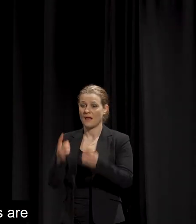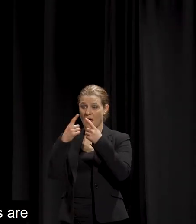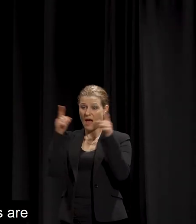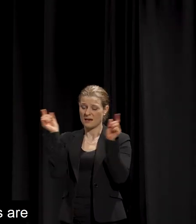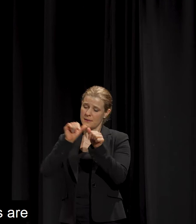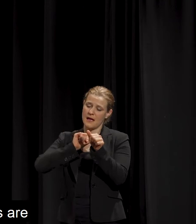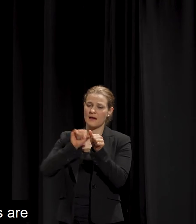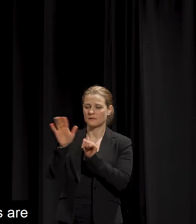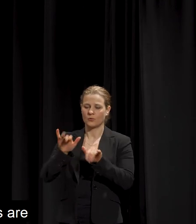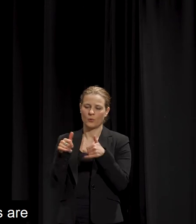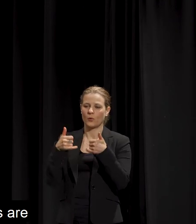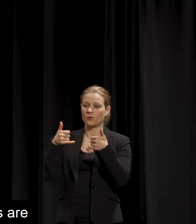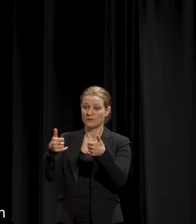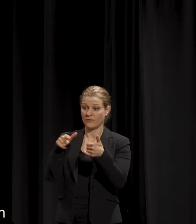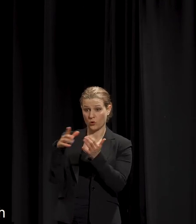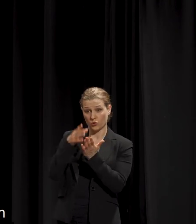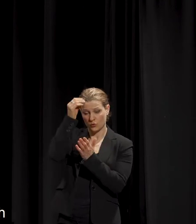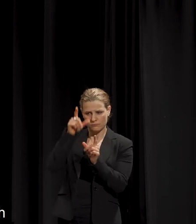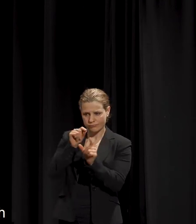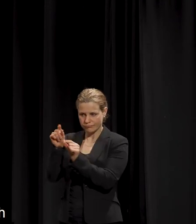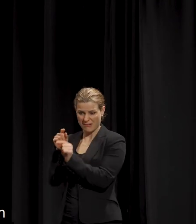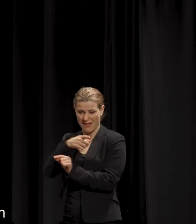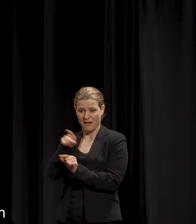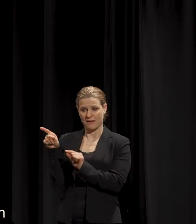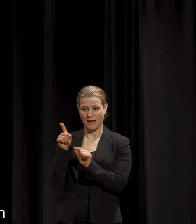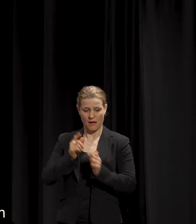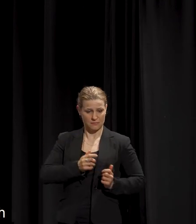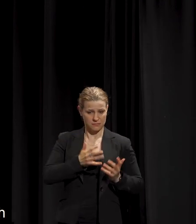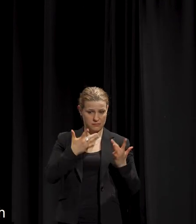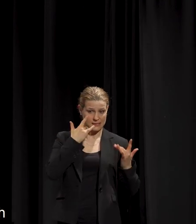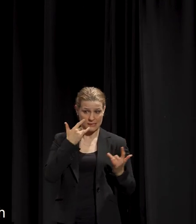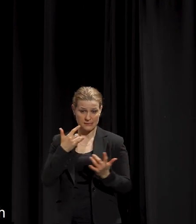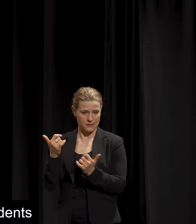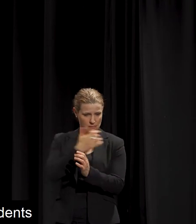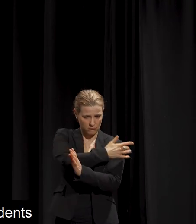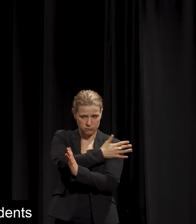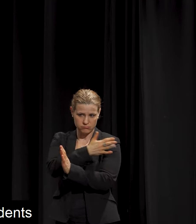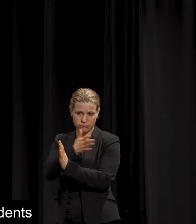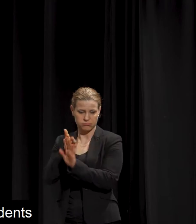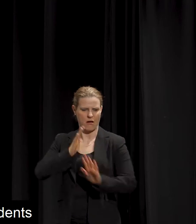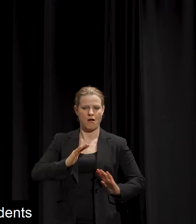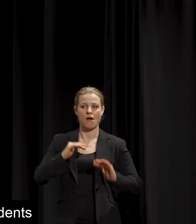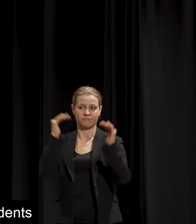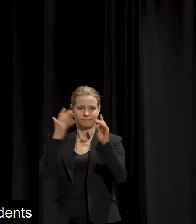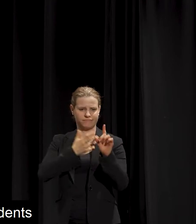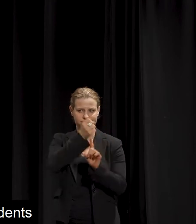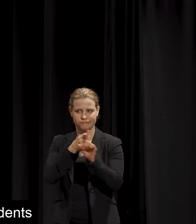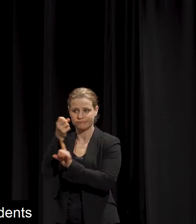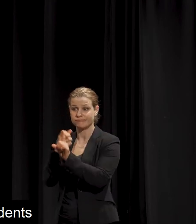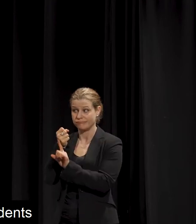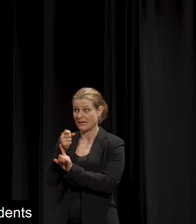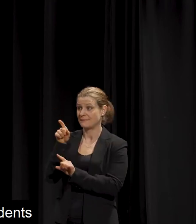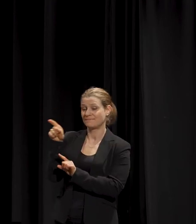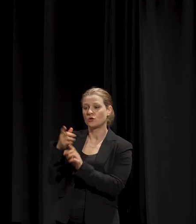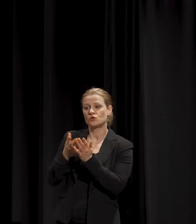Academic Excellence Awards are presented to students who have achieved consistently high grades in their school-based assessment tasks. These students are the top